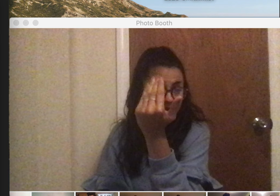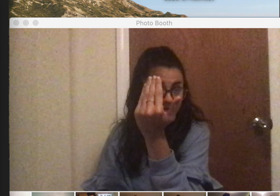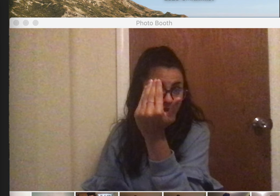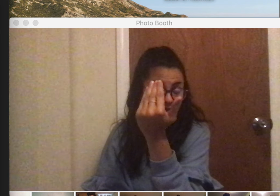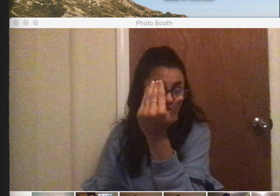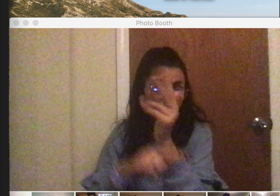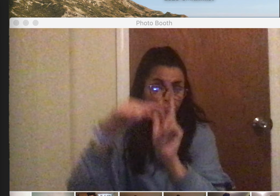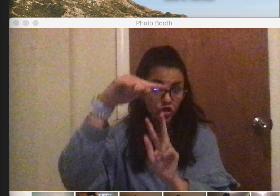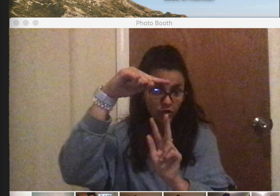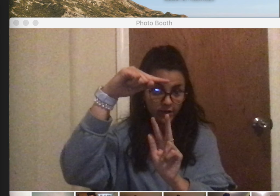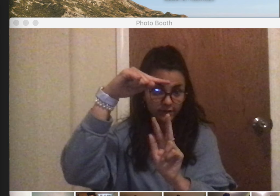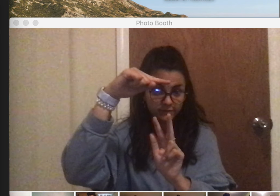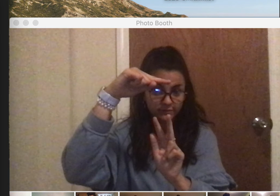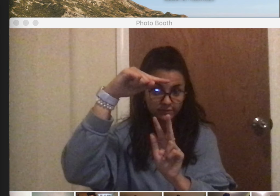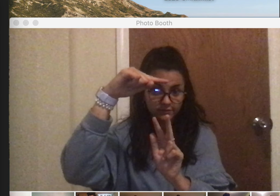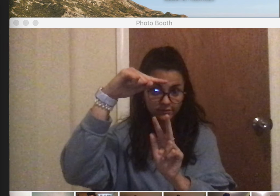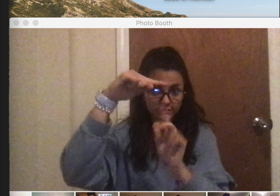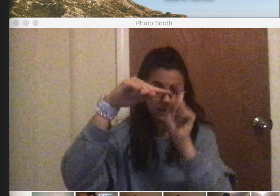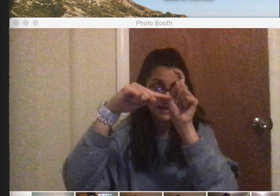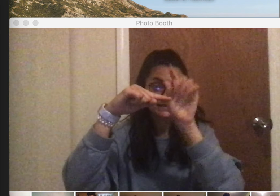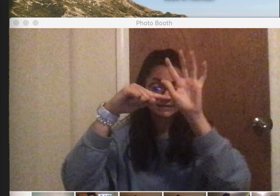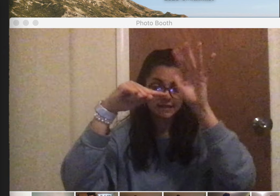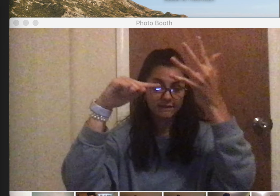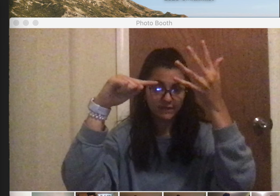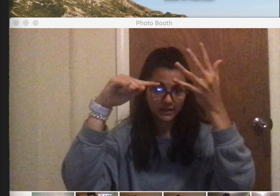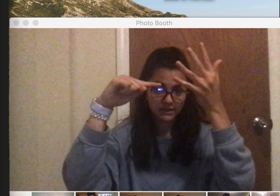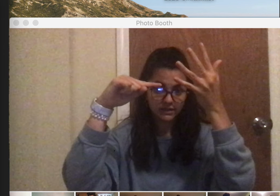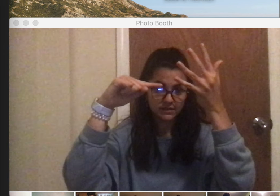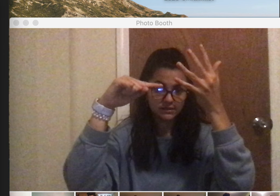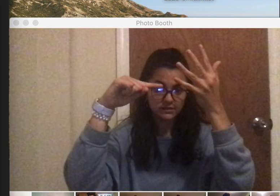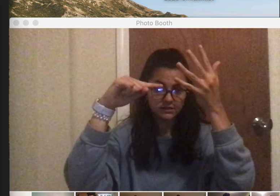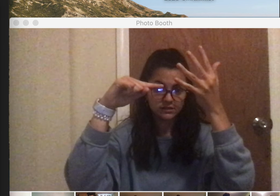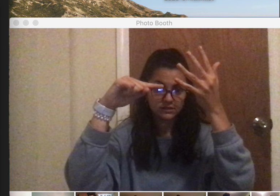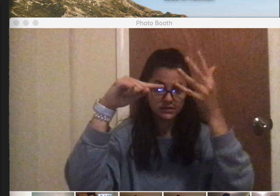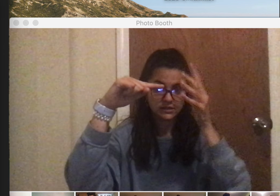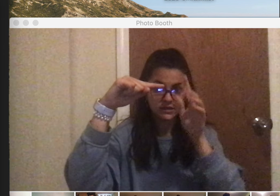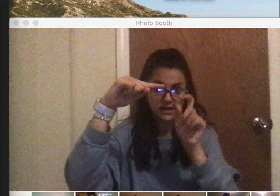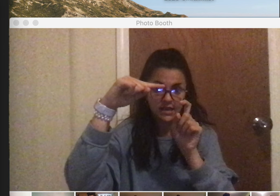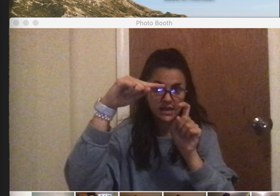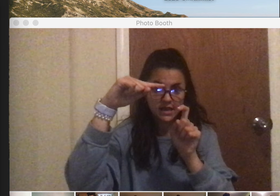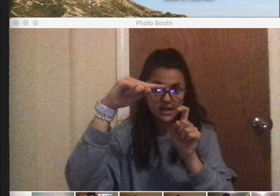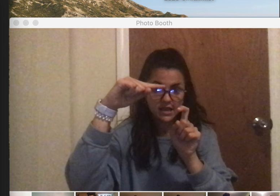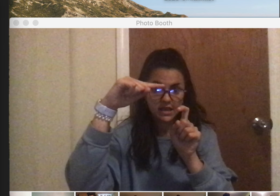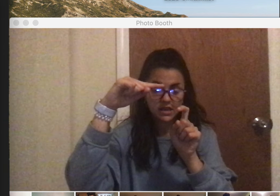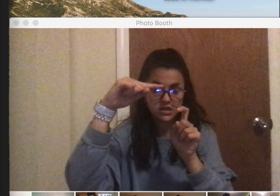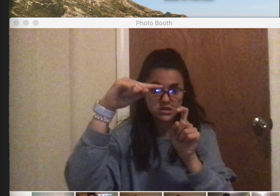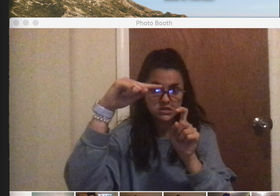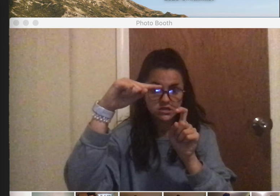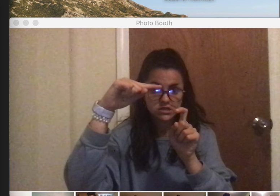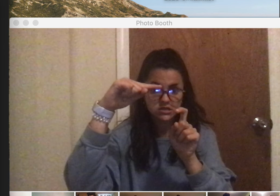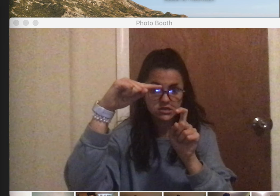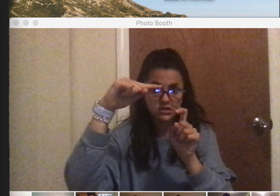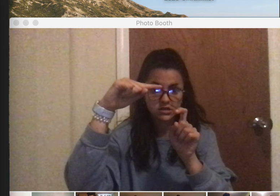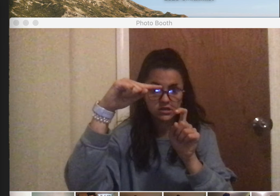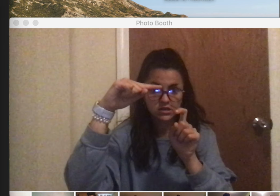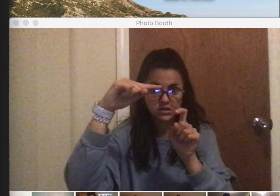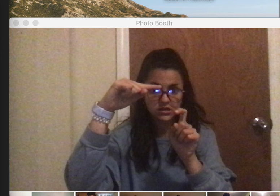3, x to the 5th over x. So I'm just kind of separating by each variable. Y to